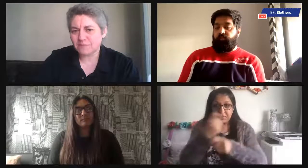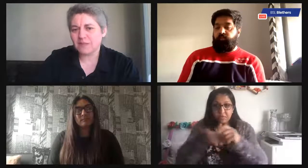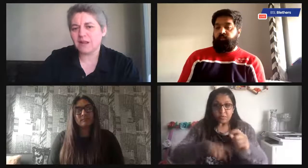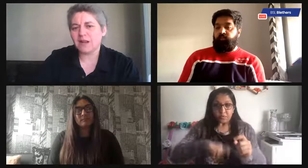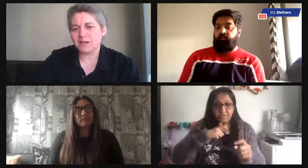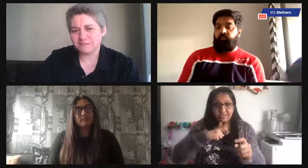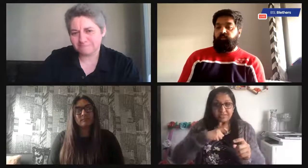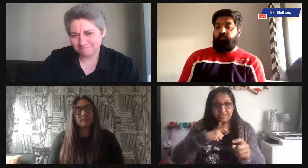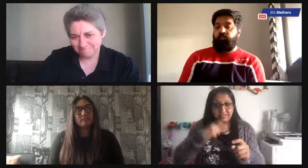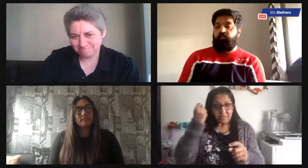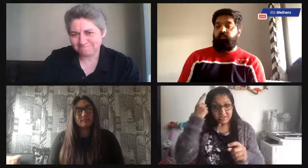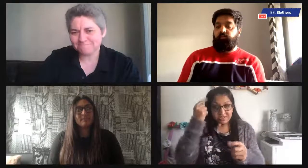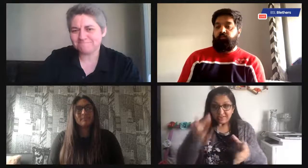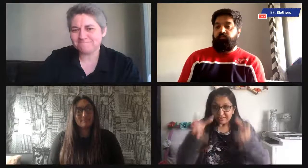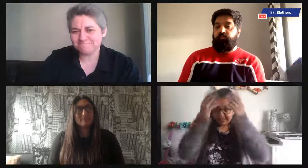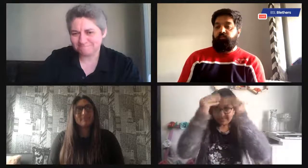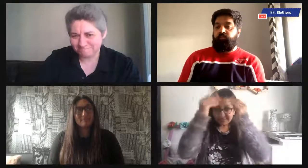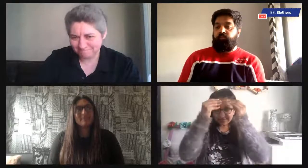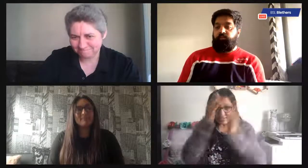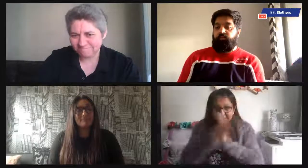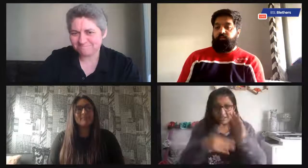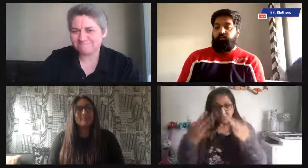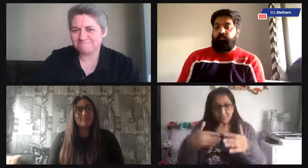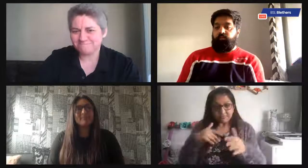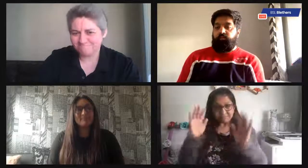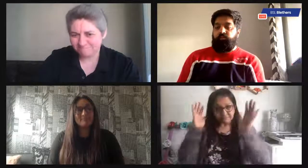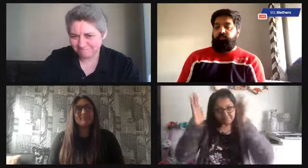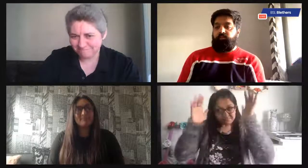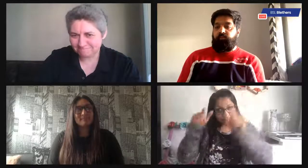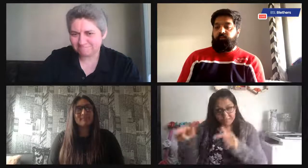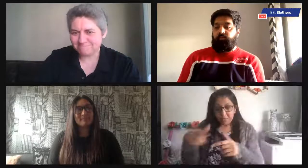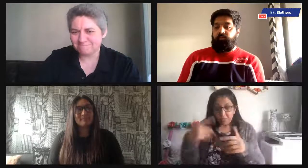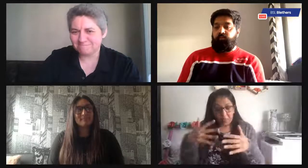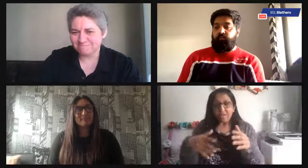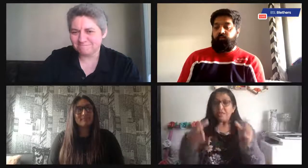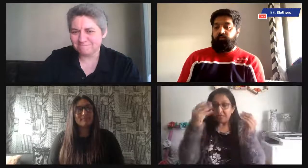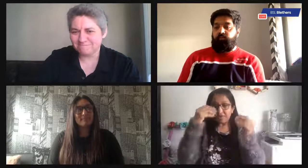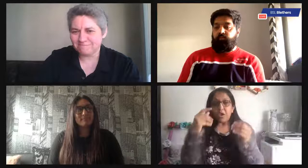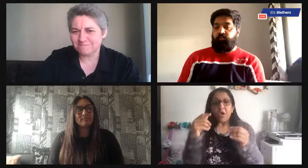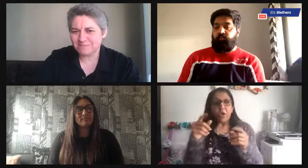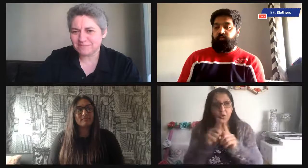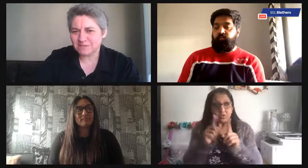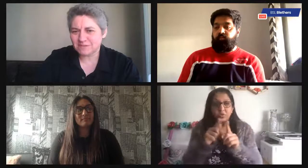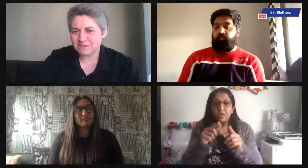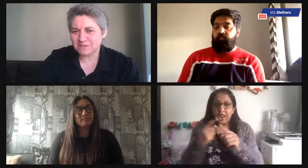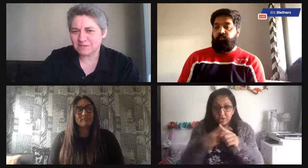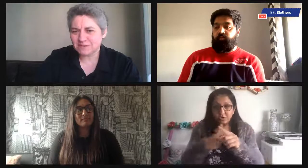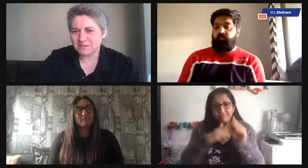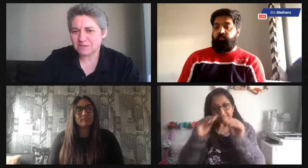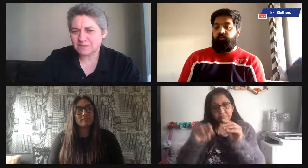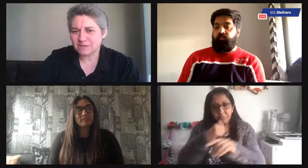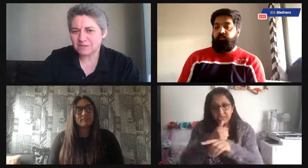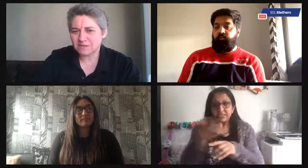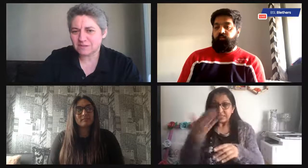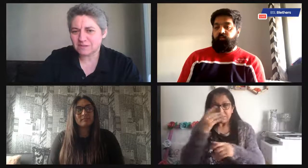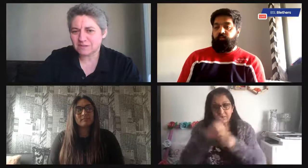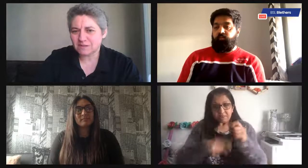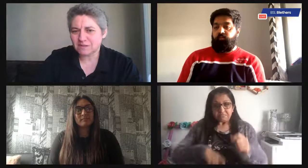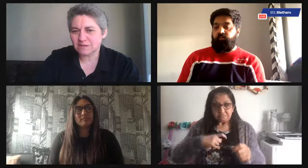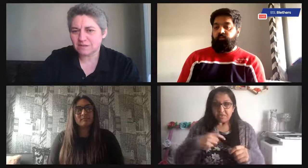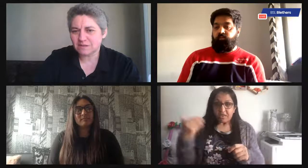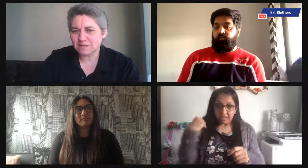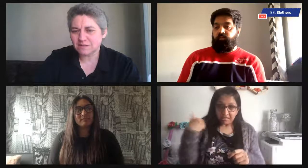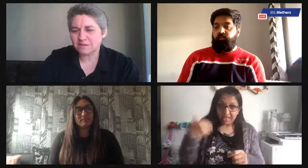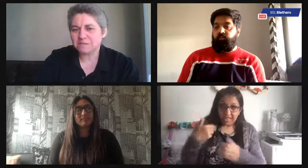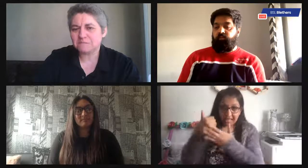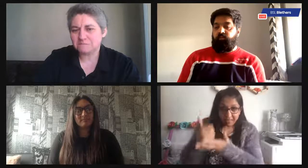them BSL, and they are improving. And the fact that they're understanding the language and being able to talk about things